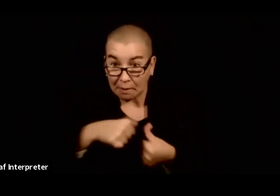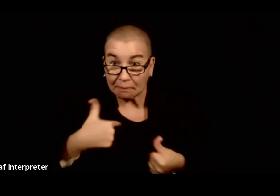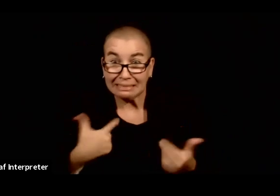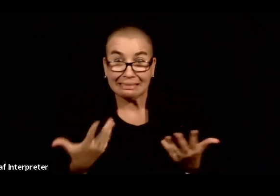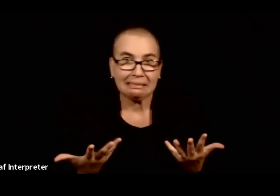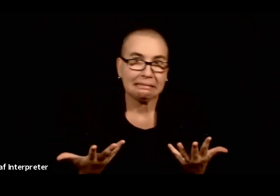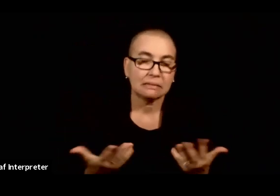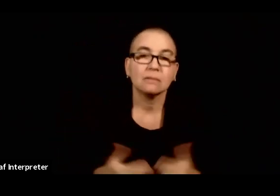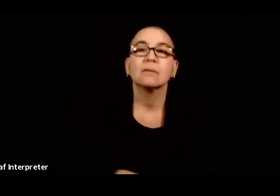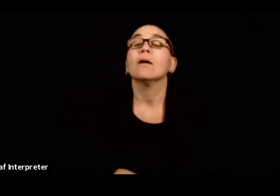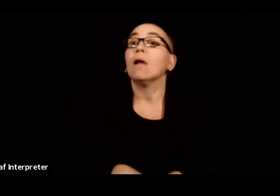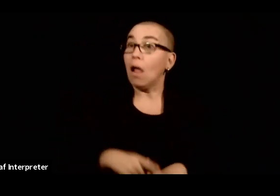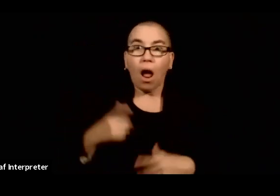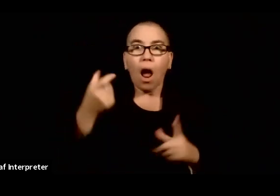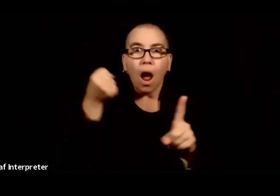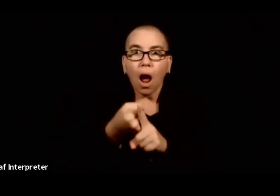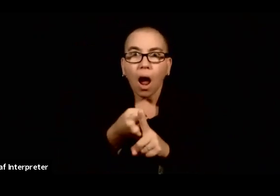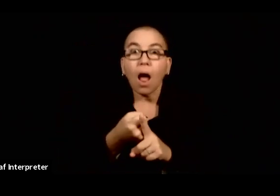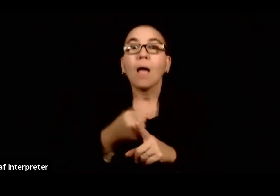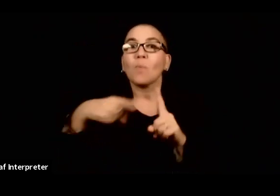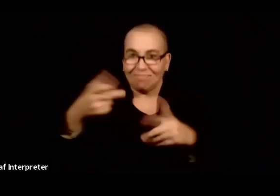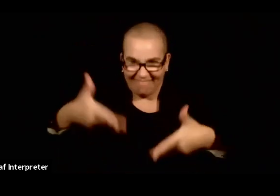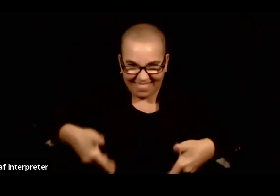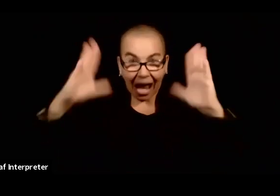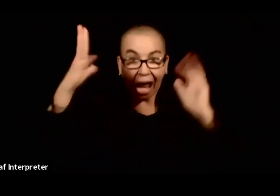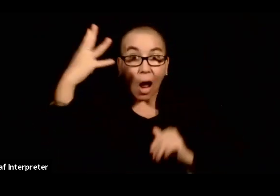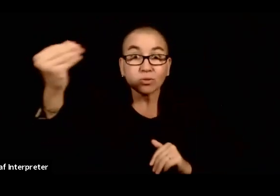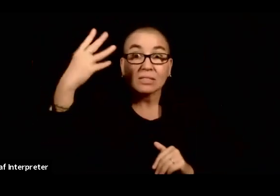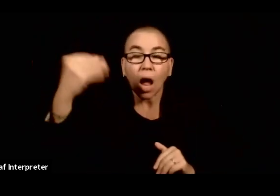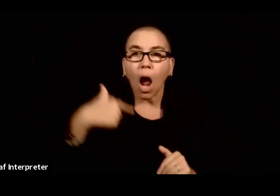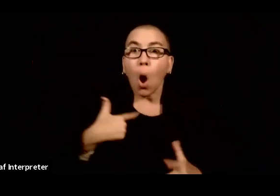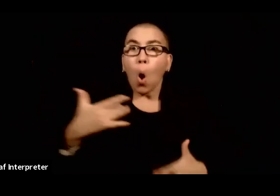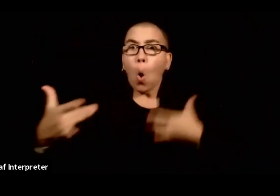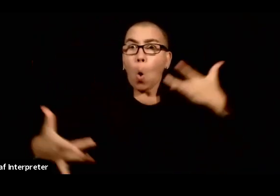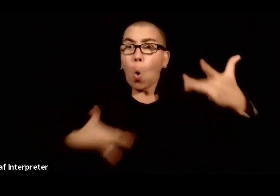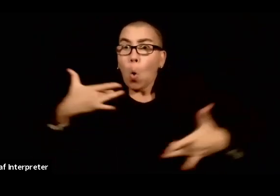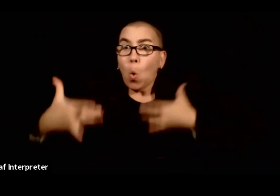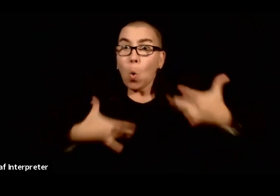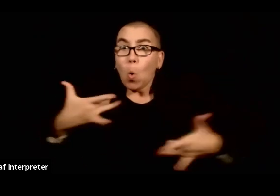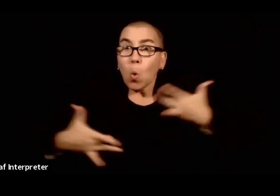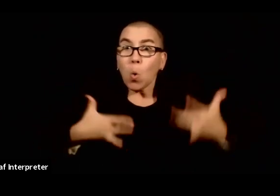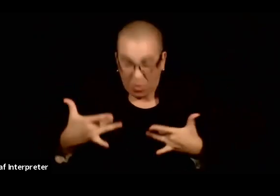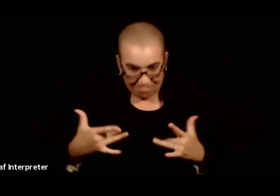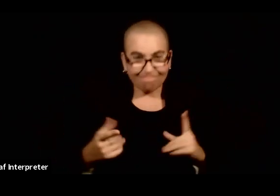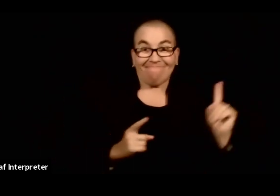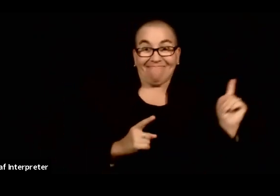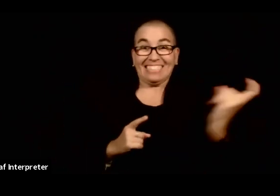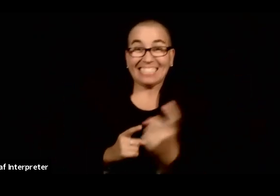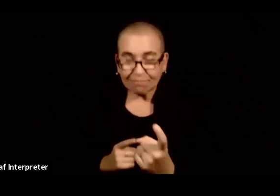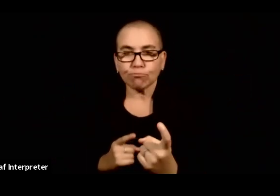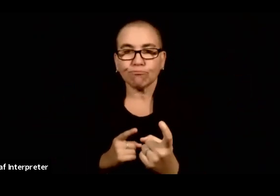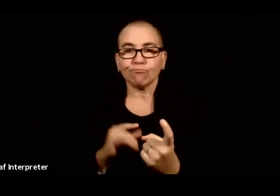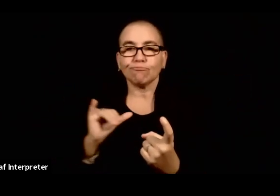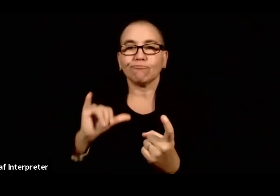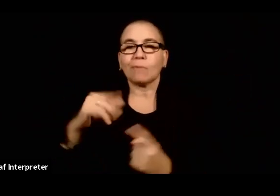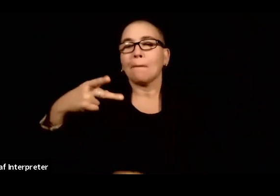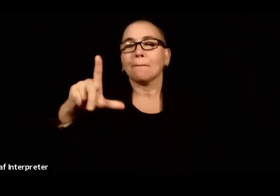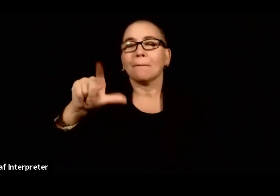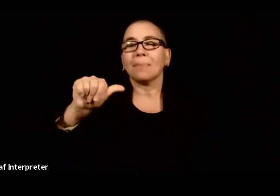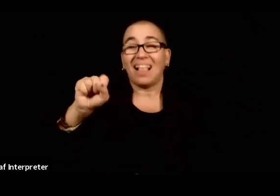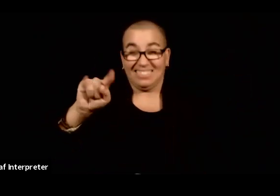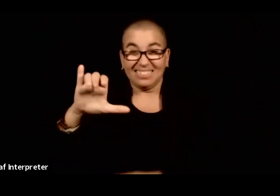Eventually, Mom no longer asked me if I was going to come and visit. Instead, she was facing with like, my heart is with you always, or I'll